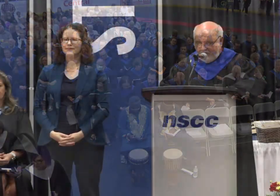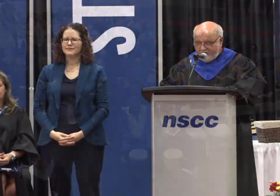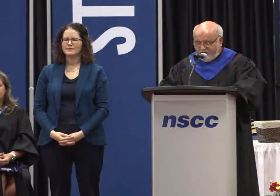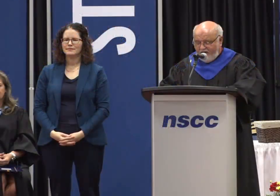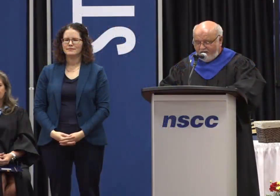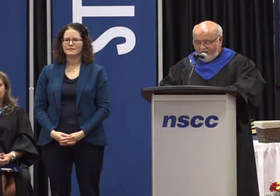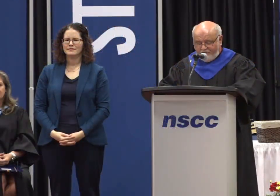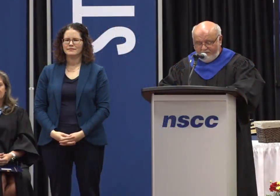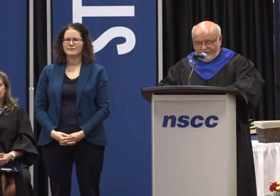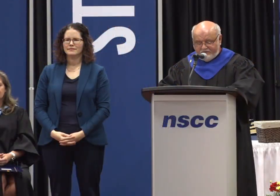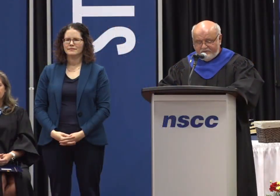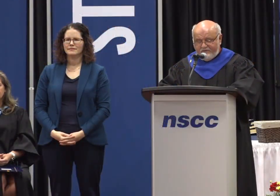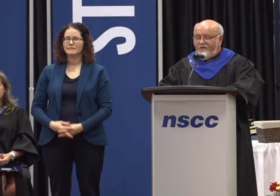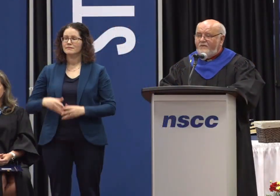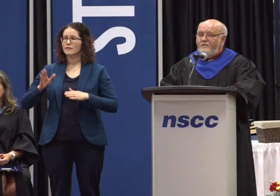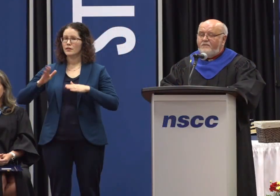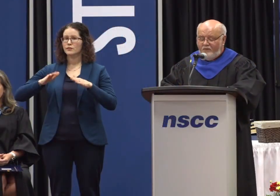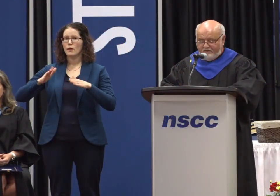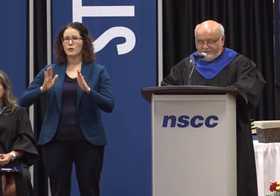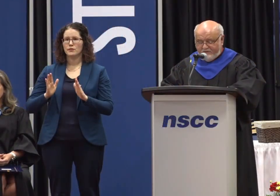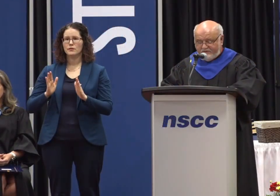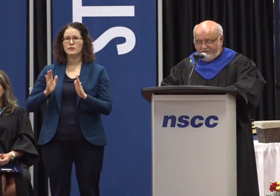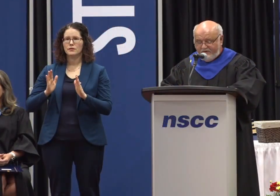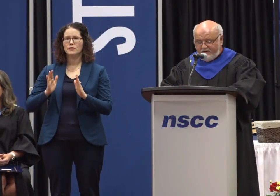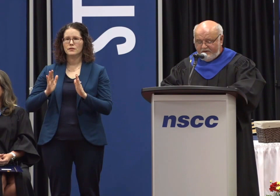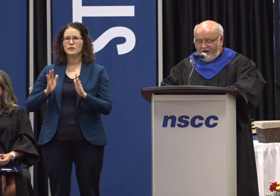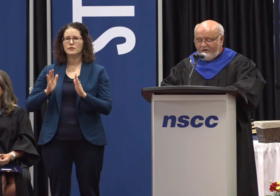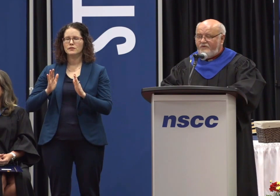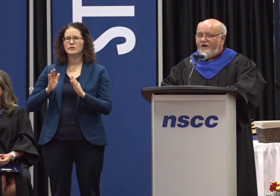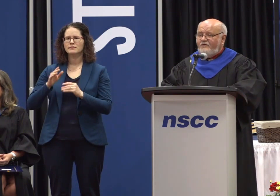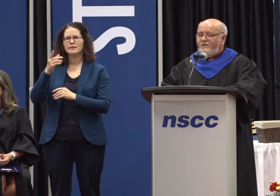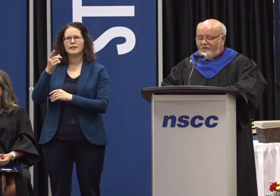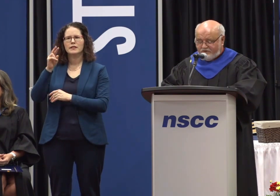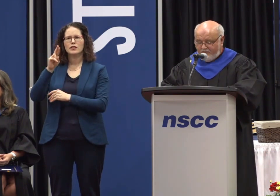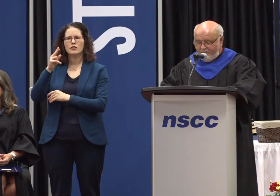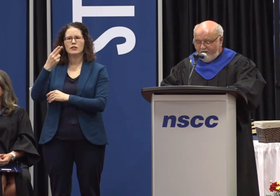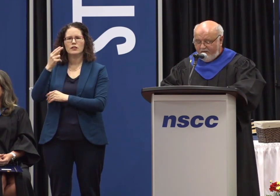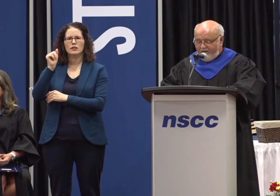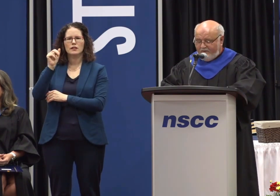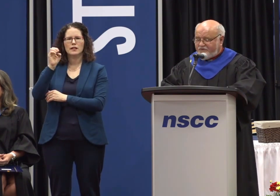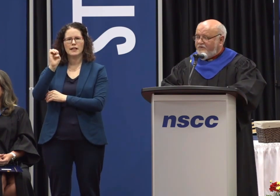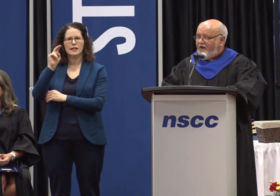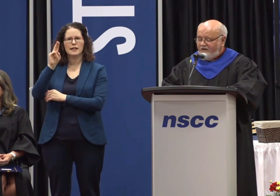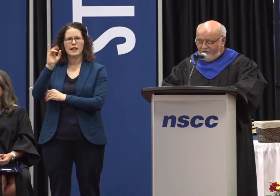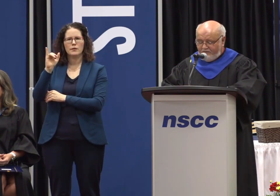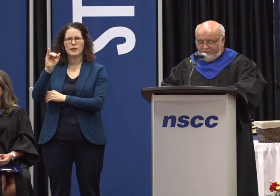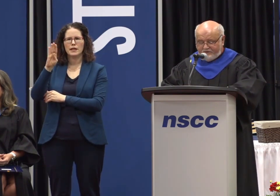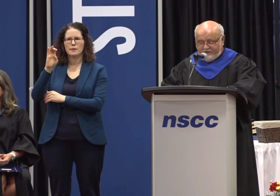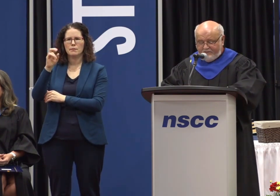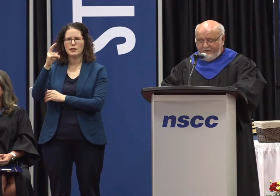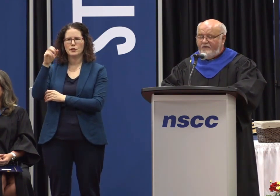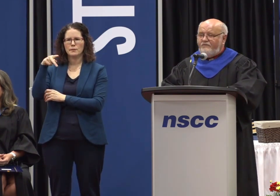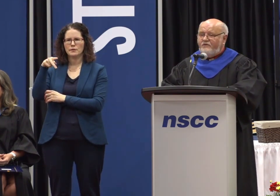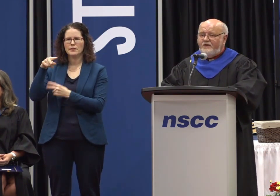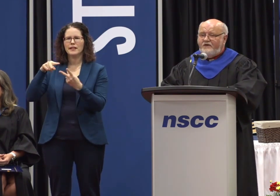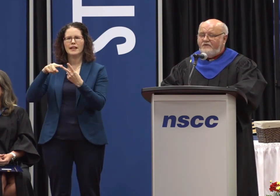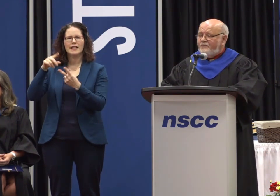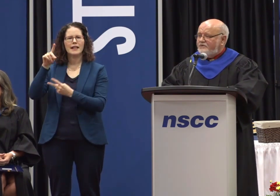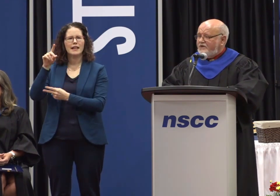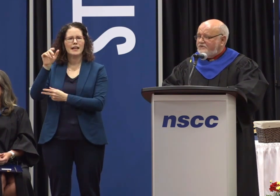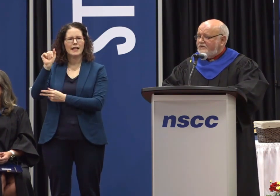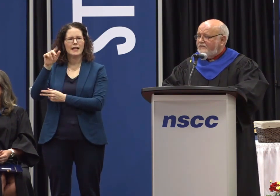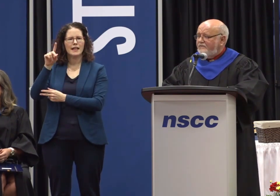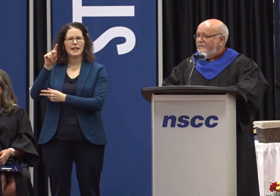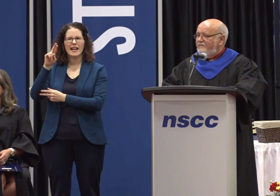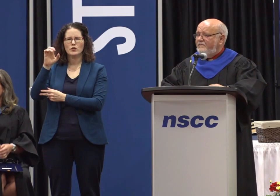And to the Ashanti drummers, more specifically Dr. Henry Bishop and Mr. Adrian Bishop, for leading